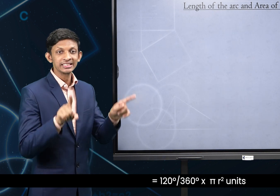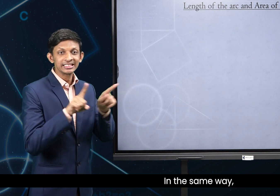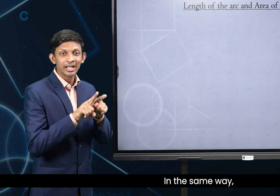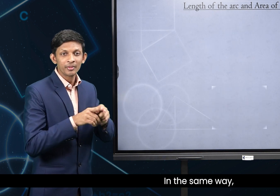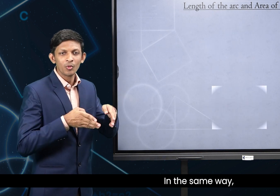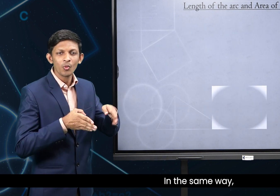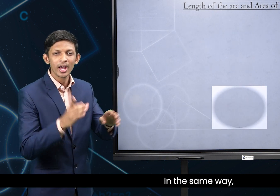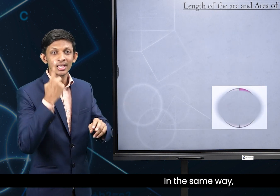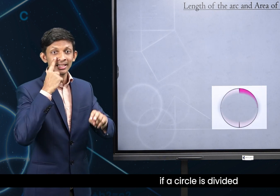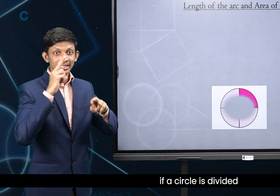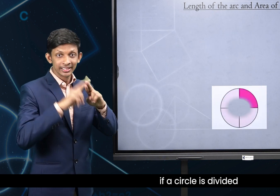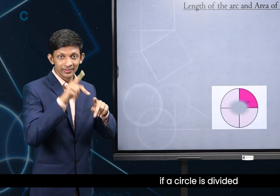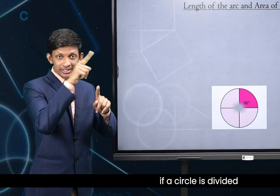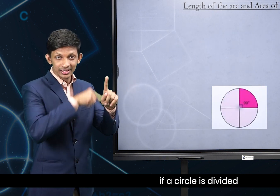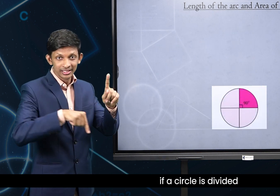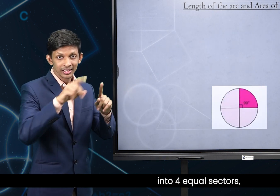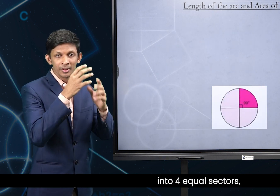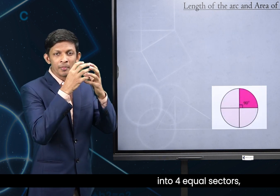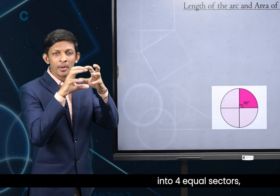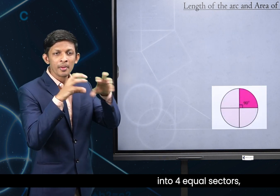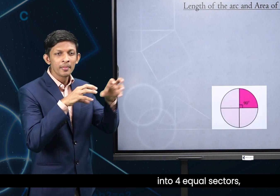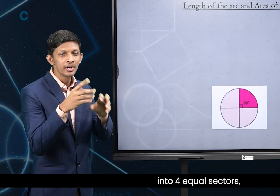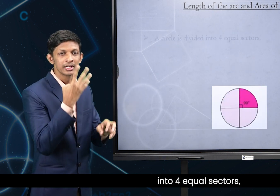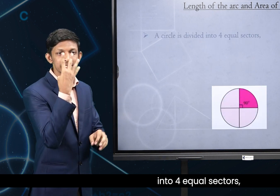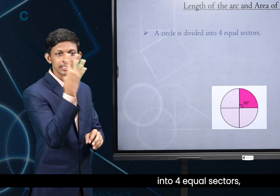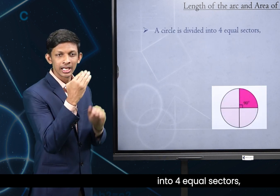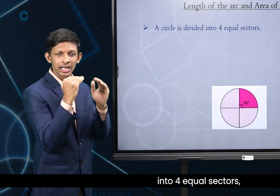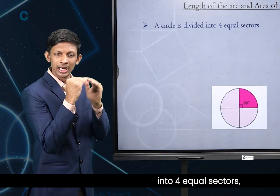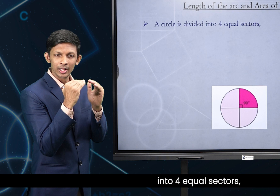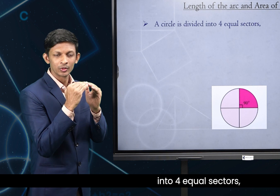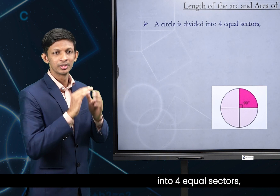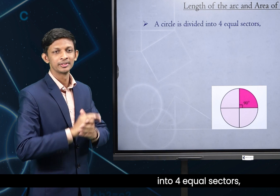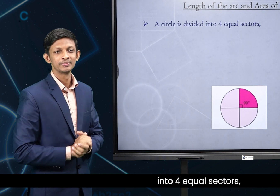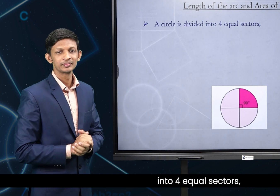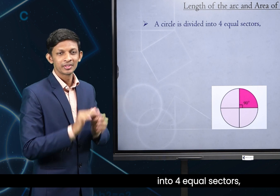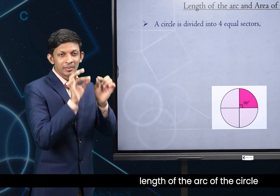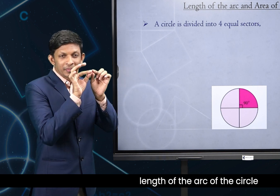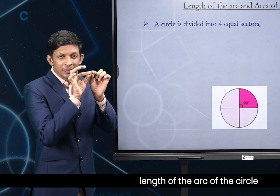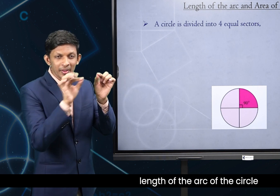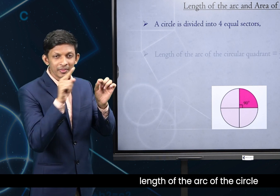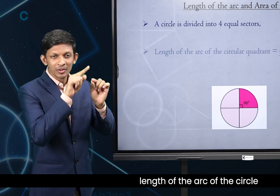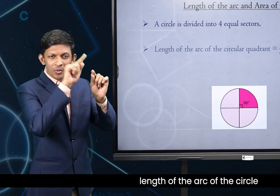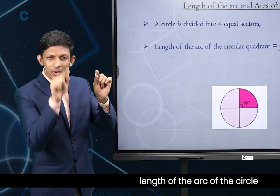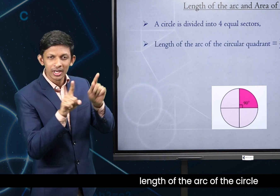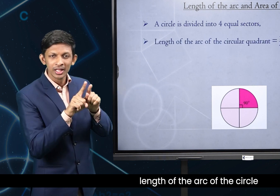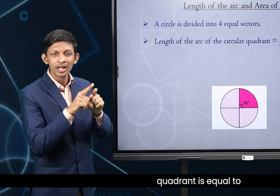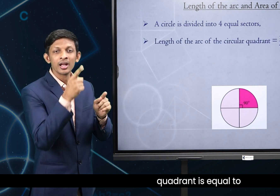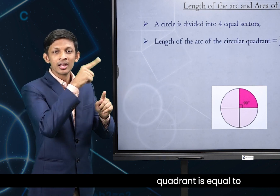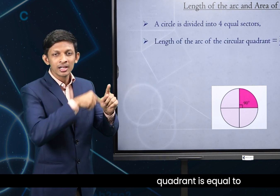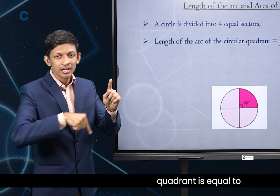In the same way, if a circle is divided into 4 equal sectors, length of the arc of the circular quadrant is